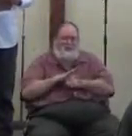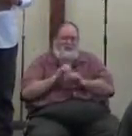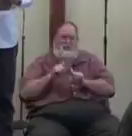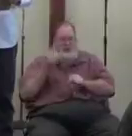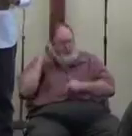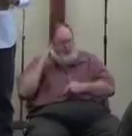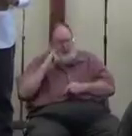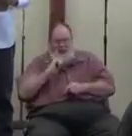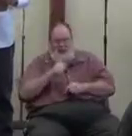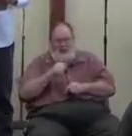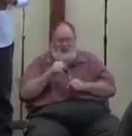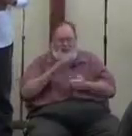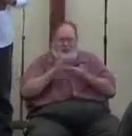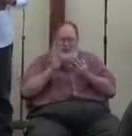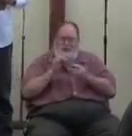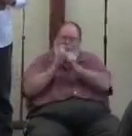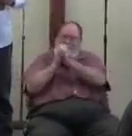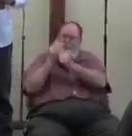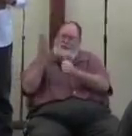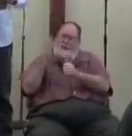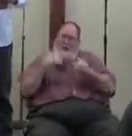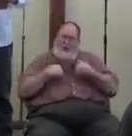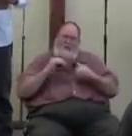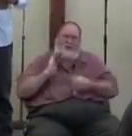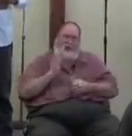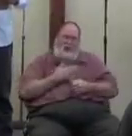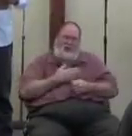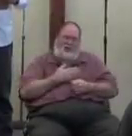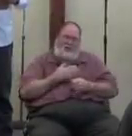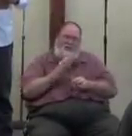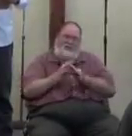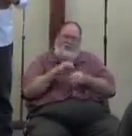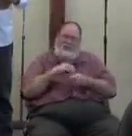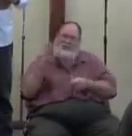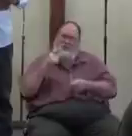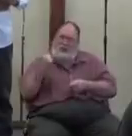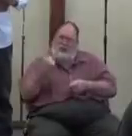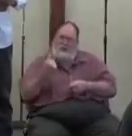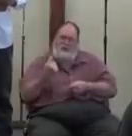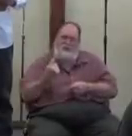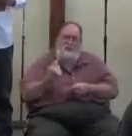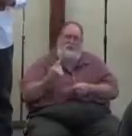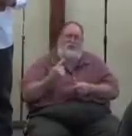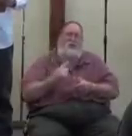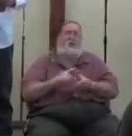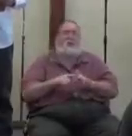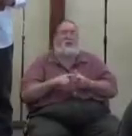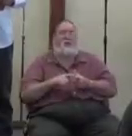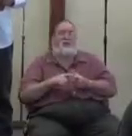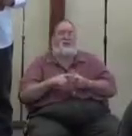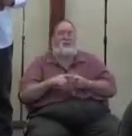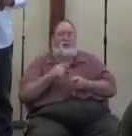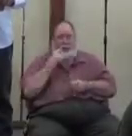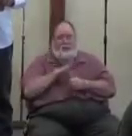don't choose to worship Him and have our faith be in Him and Him only, then those promises and commands